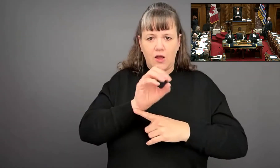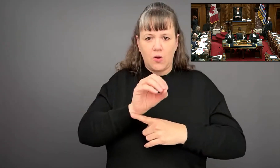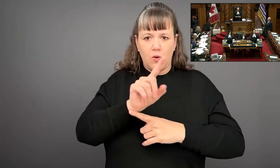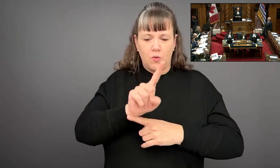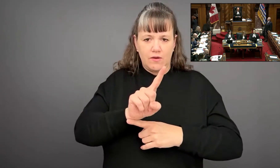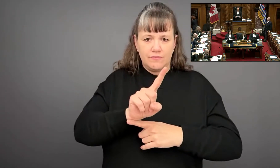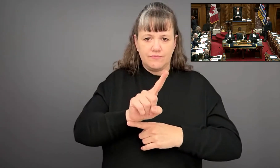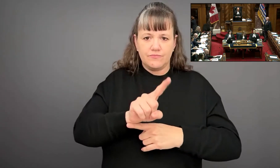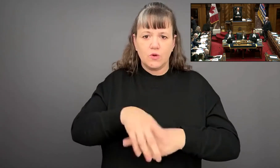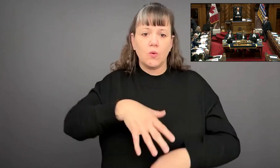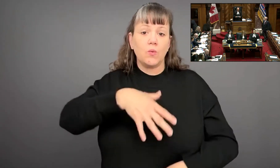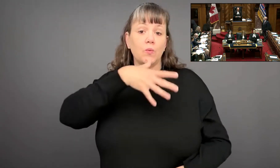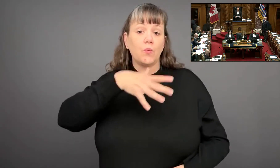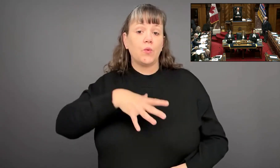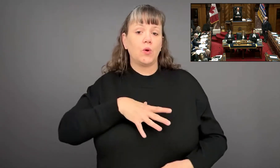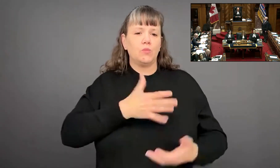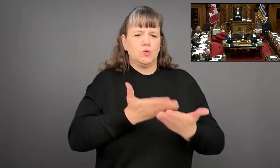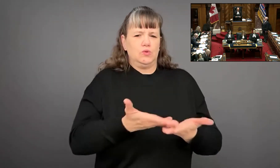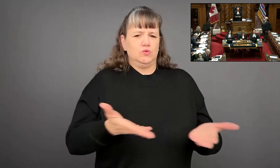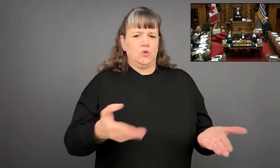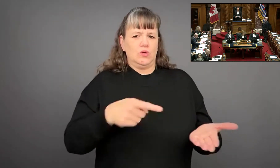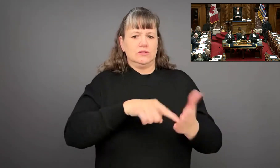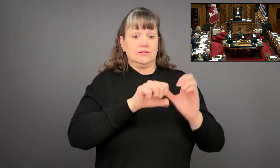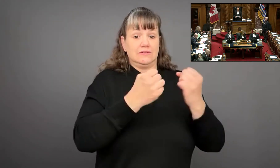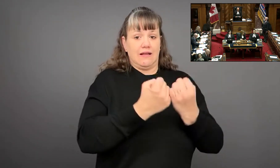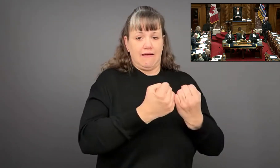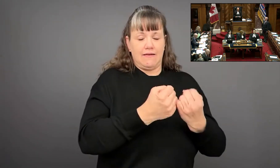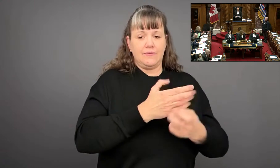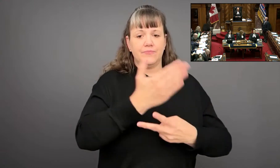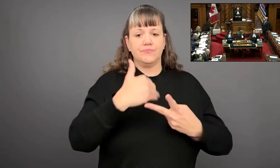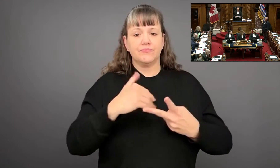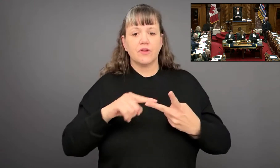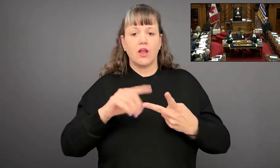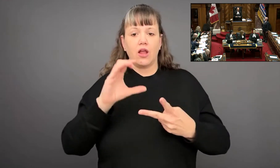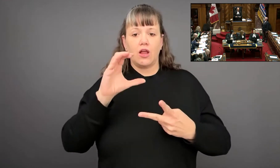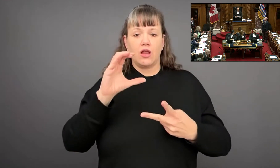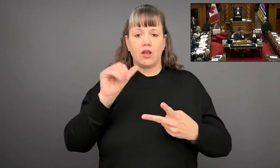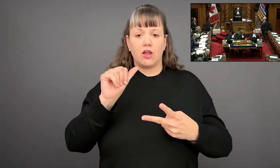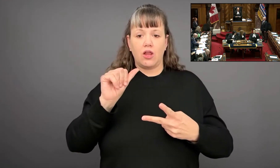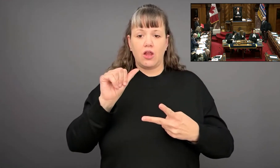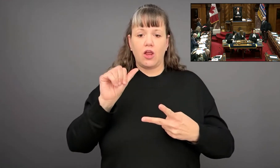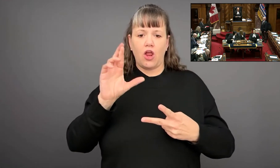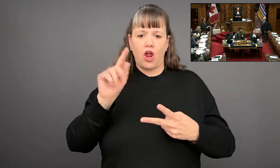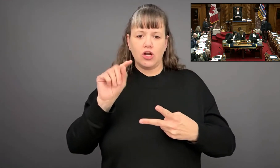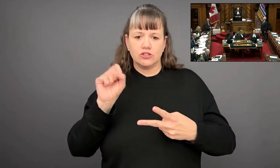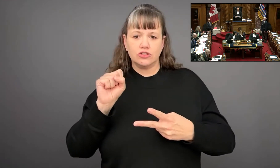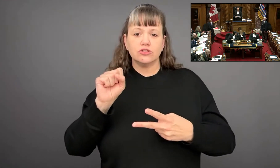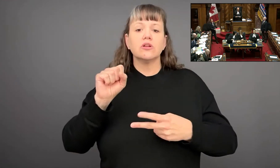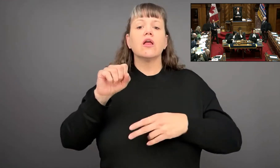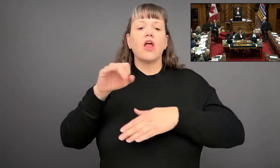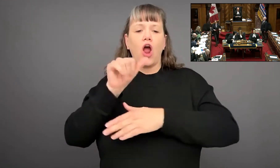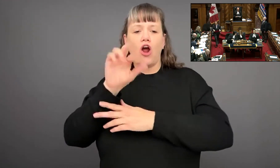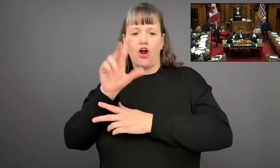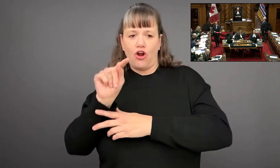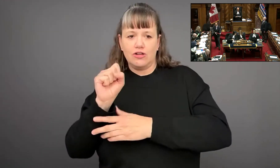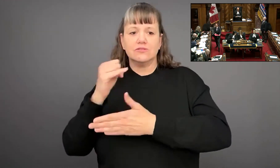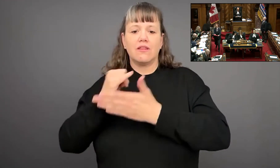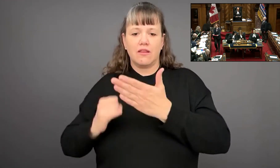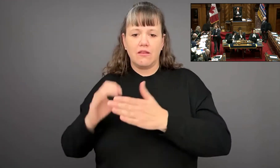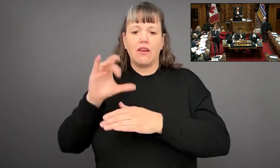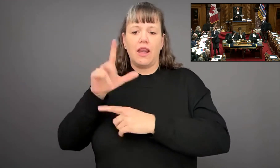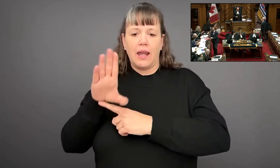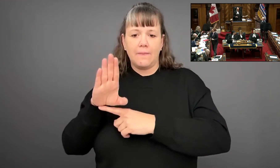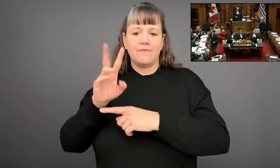one, 2502, Arts Club of Vancouver Theatre Society. And the third one, 2503, Vancouver